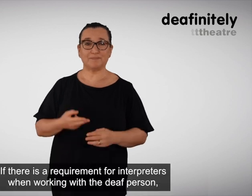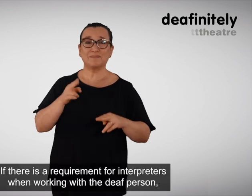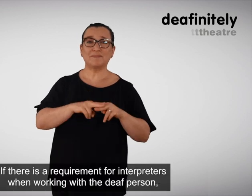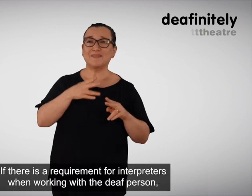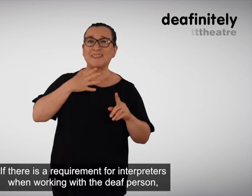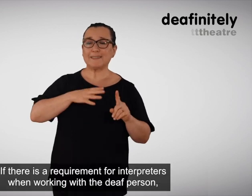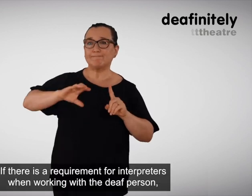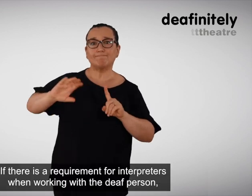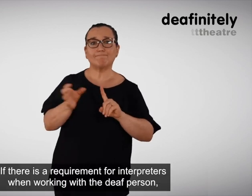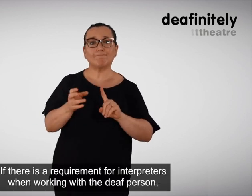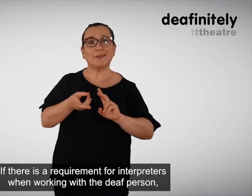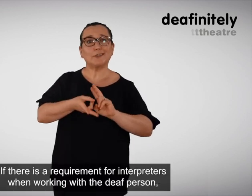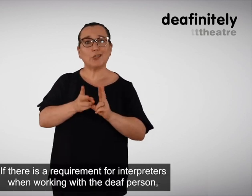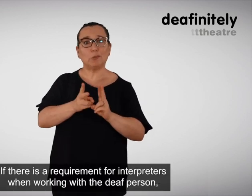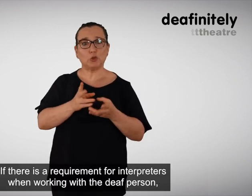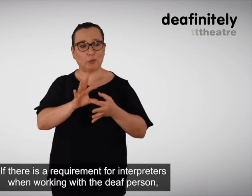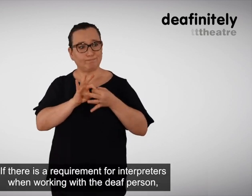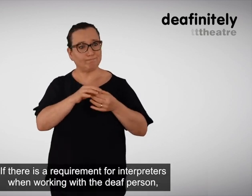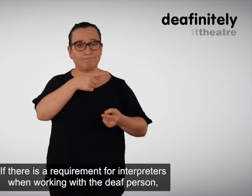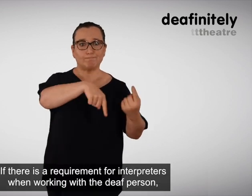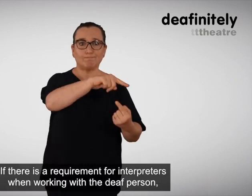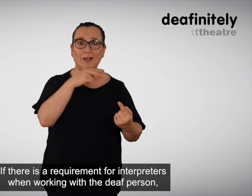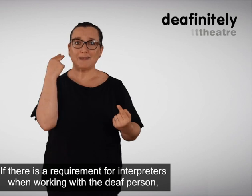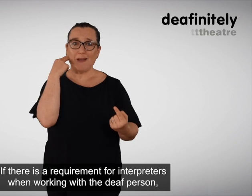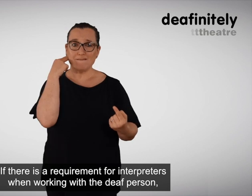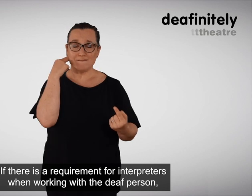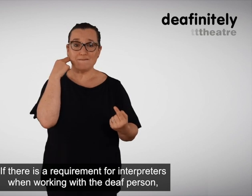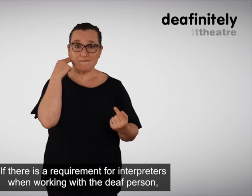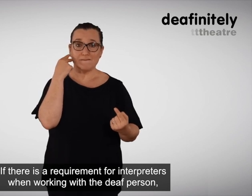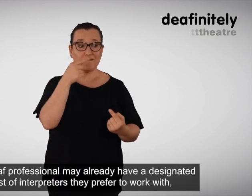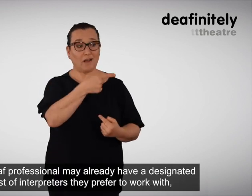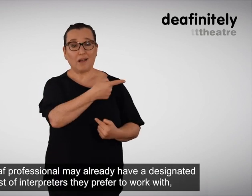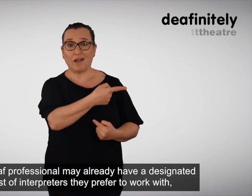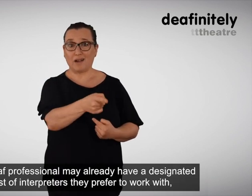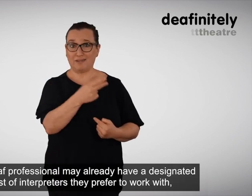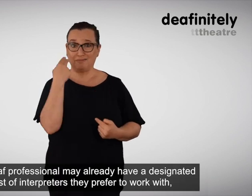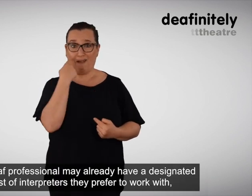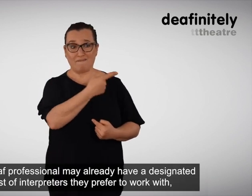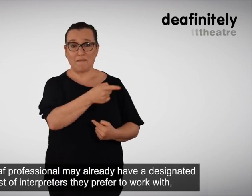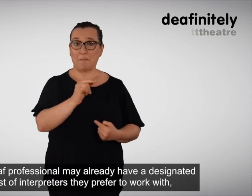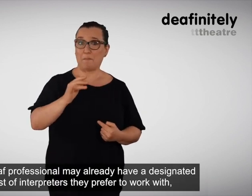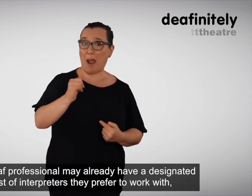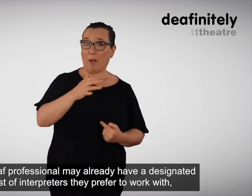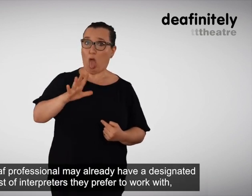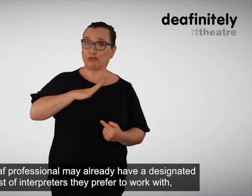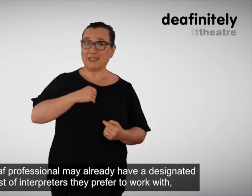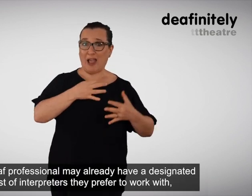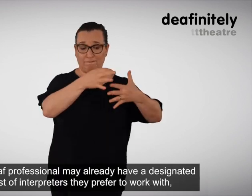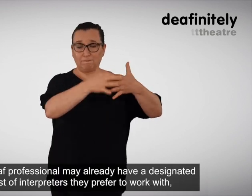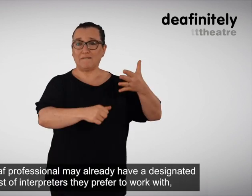If there is a requirement for interpreters when working with the deaf person, the deaf professional may already have a designated list of